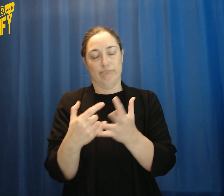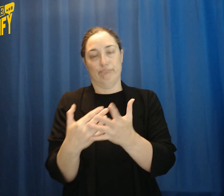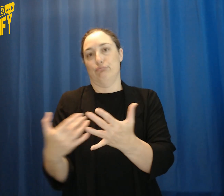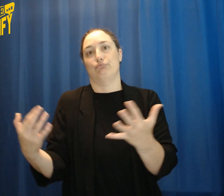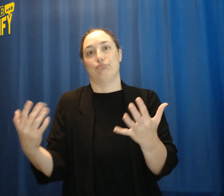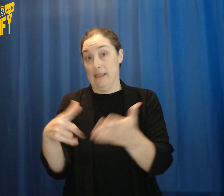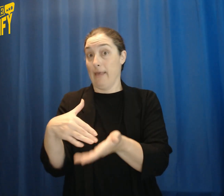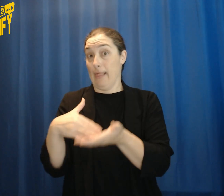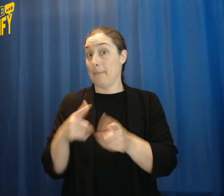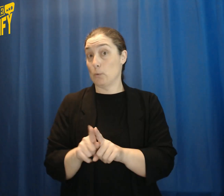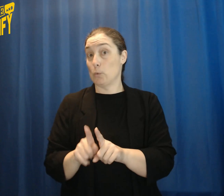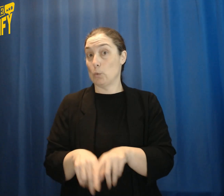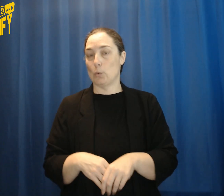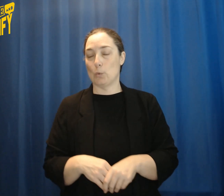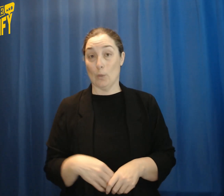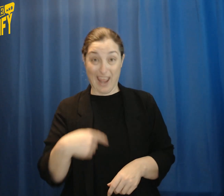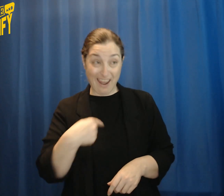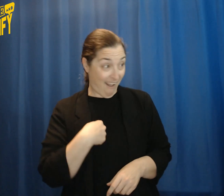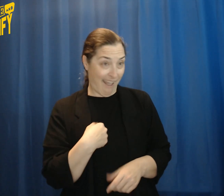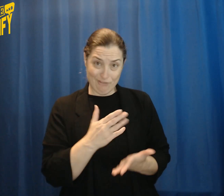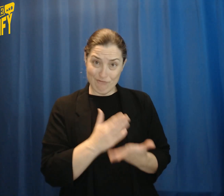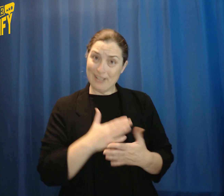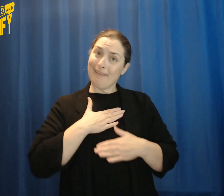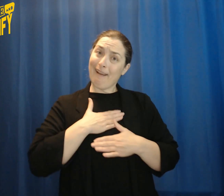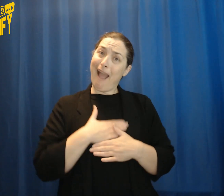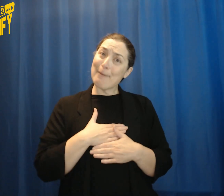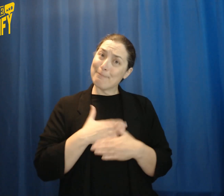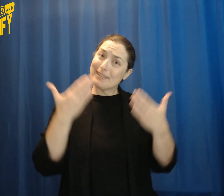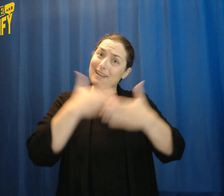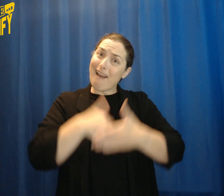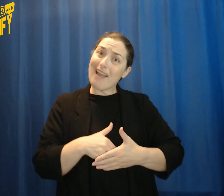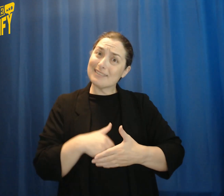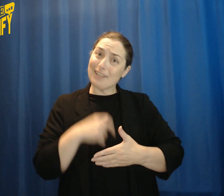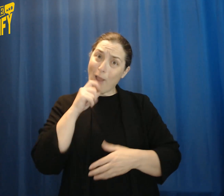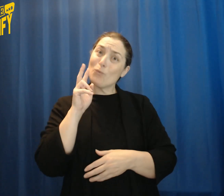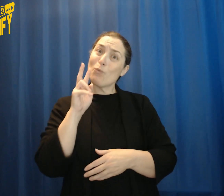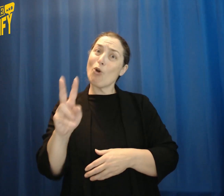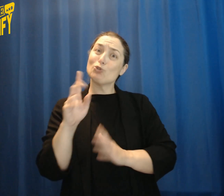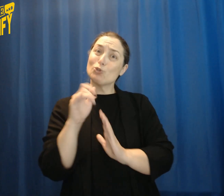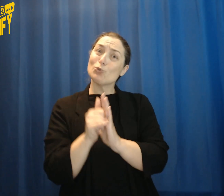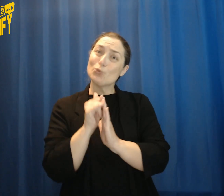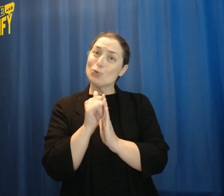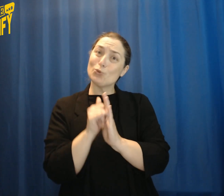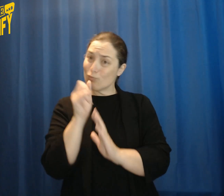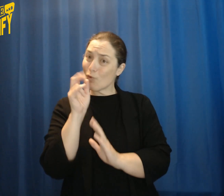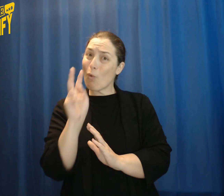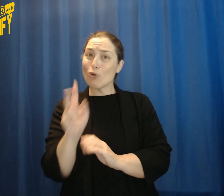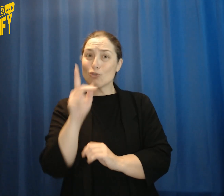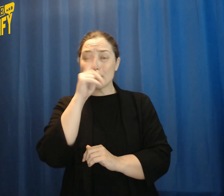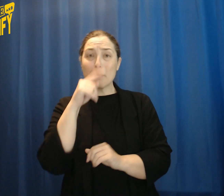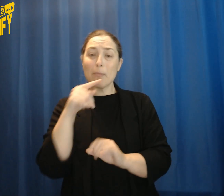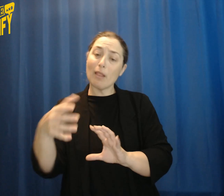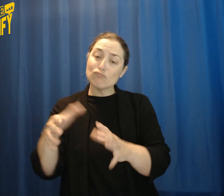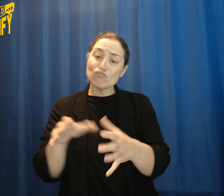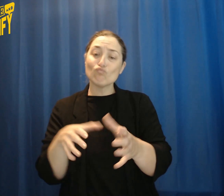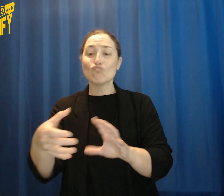too. And I actually find it really calming at night to watch someone throwing on YouTube videos. It's just really